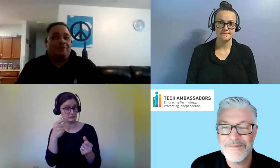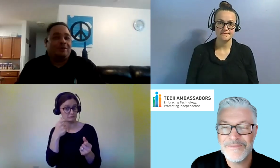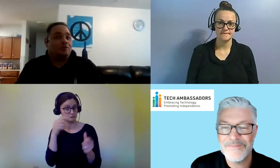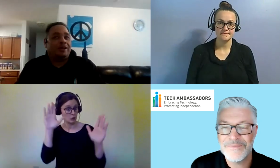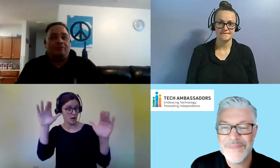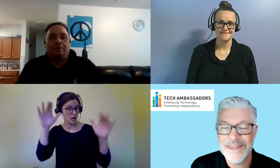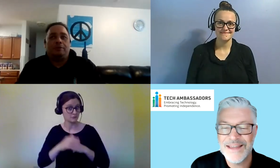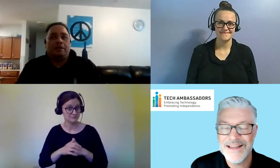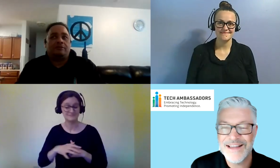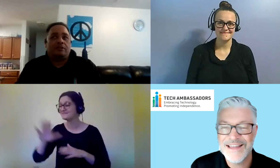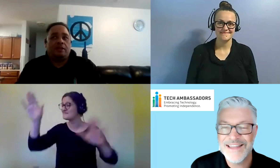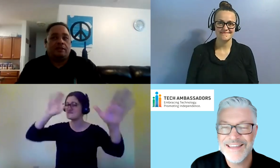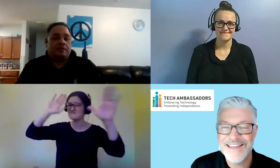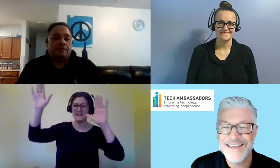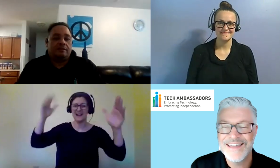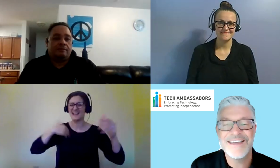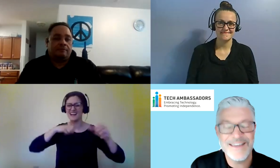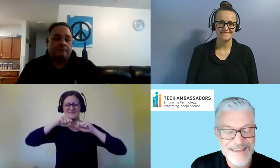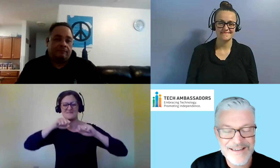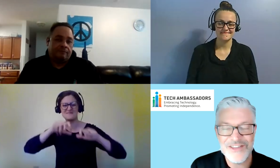Farewell, everyone. Have a blessed day.